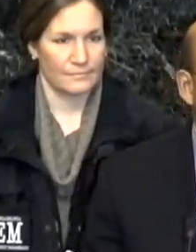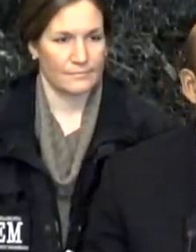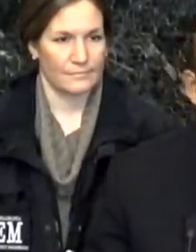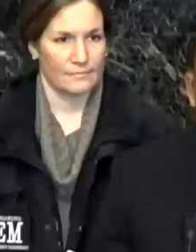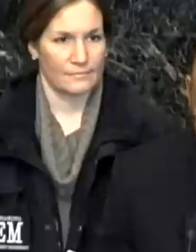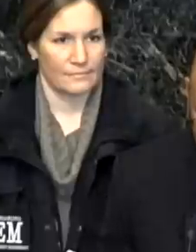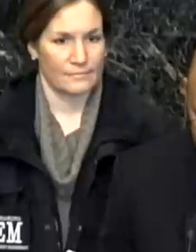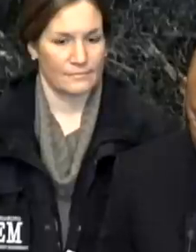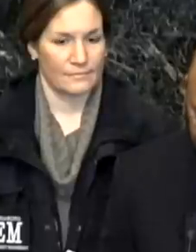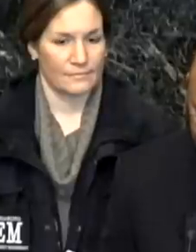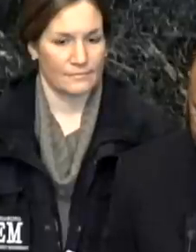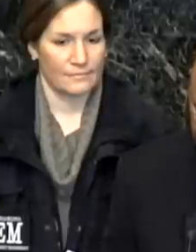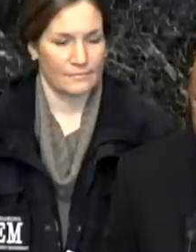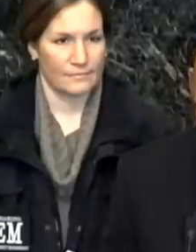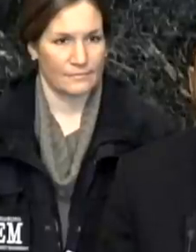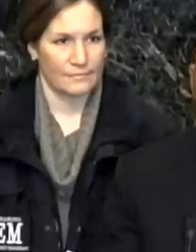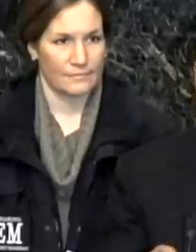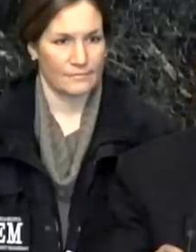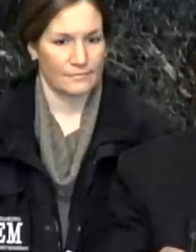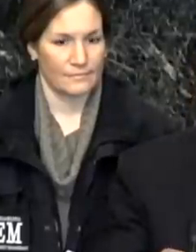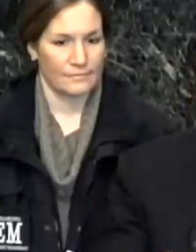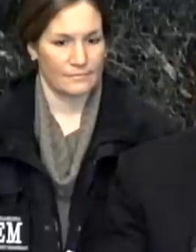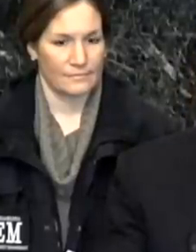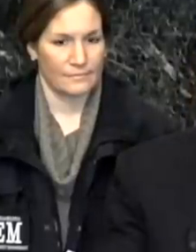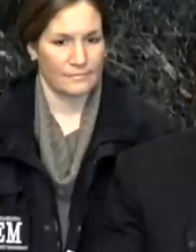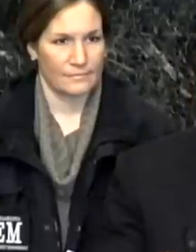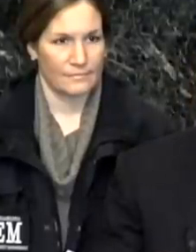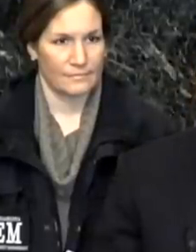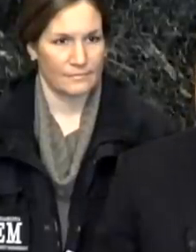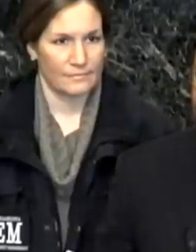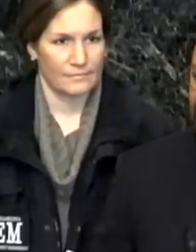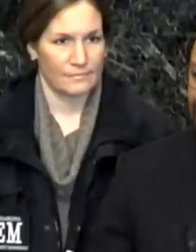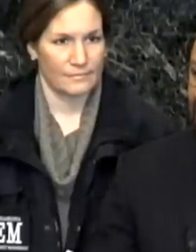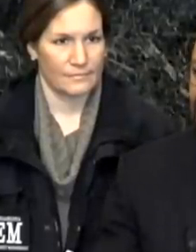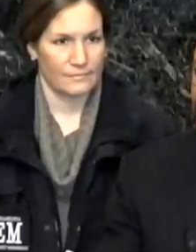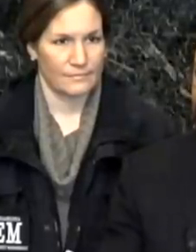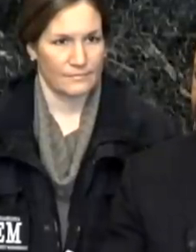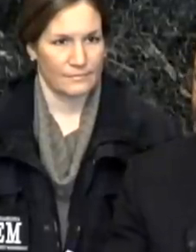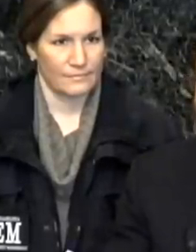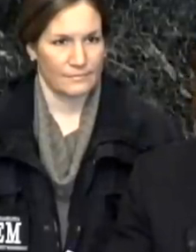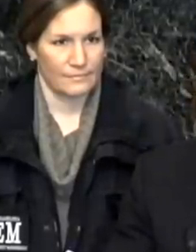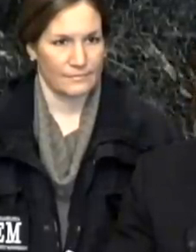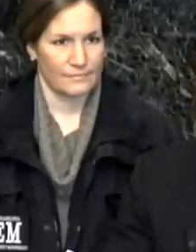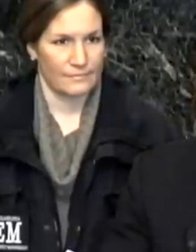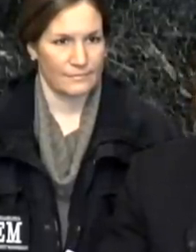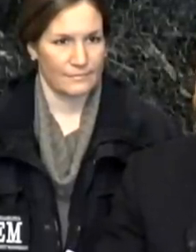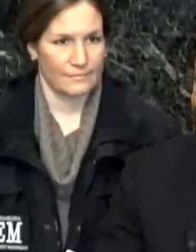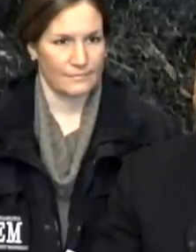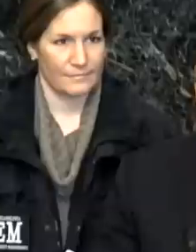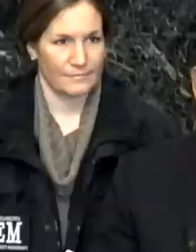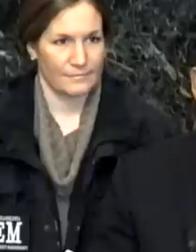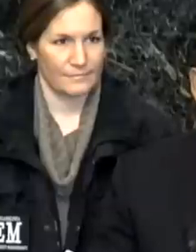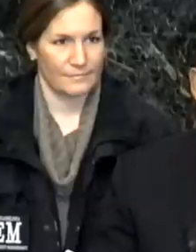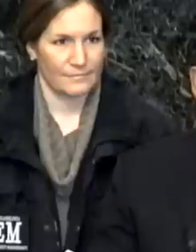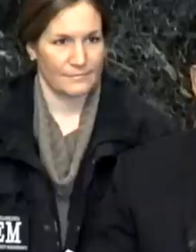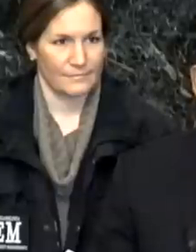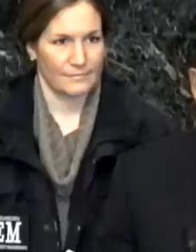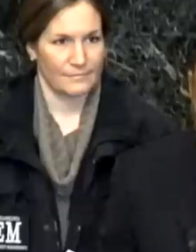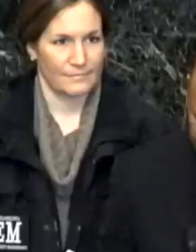form, and then some other comments, and then we'll get to quite possibly the most fun thing that I'll do